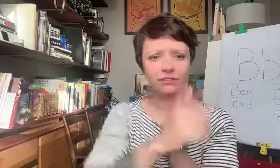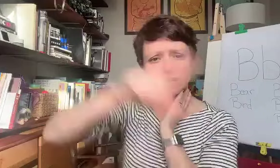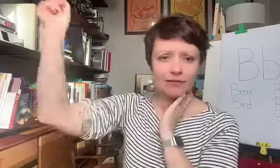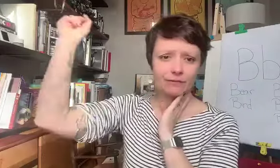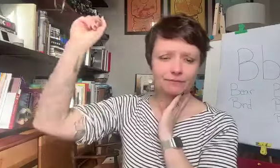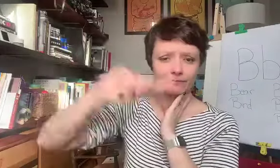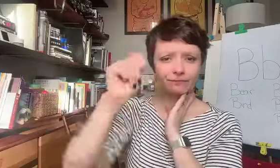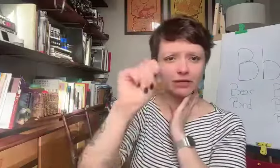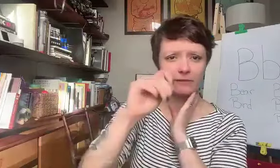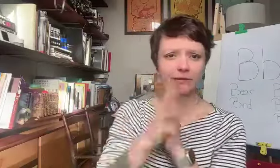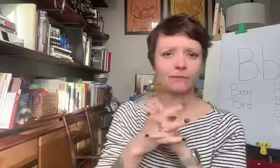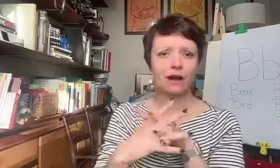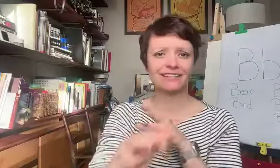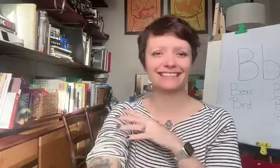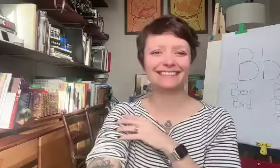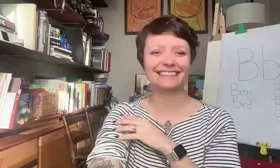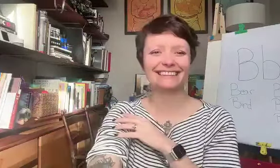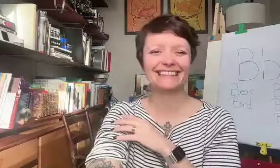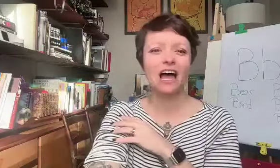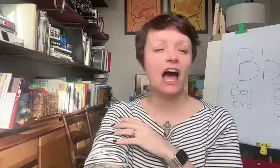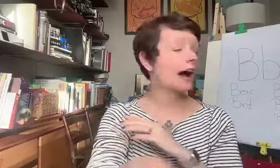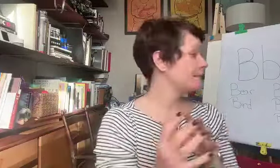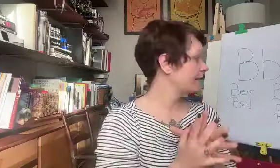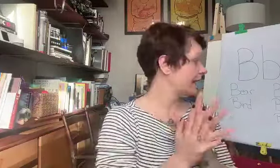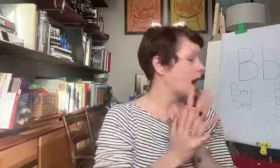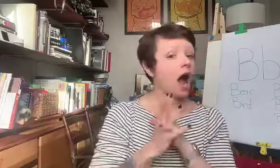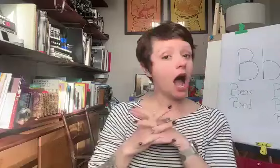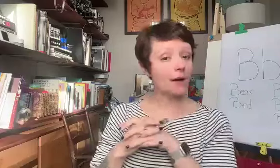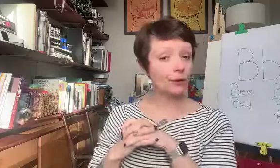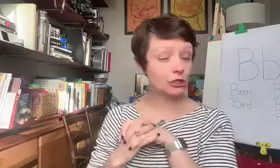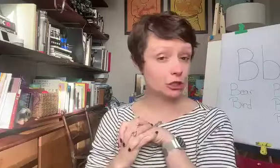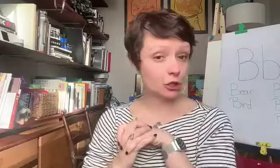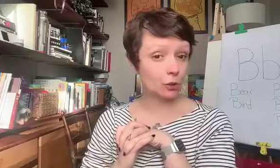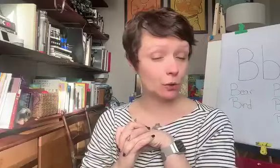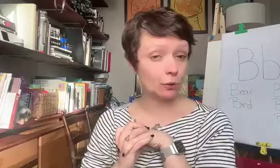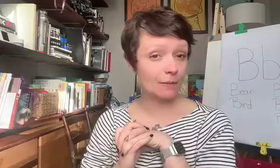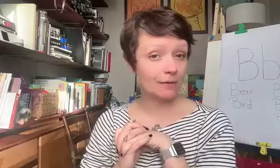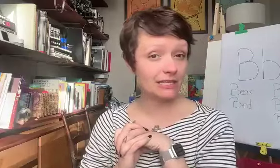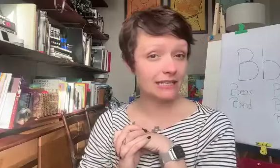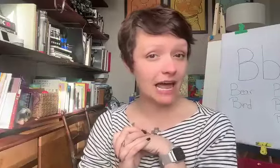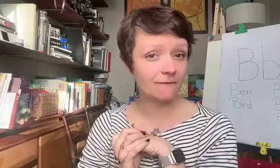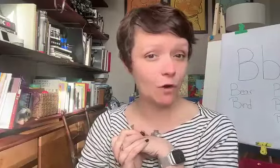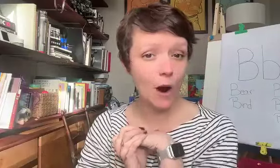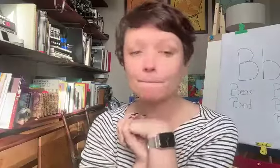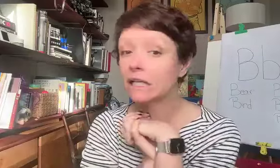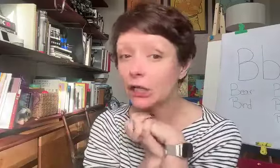Go to the bathroom. Go to the bathroom. Perfect. All right, Mary, do you remember the sign for